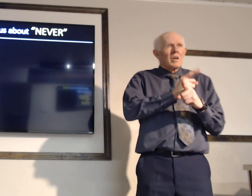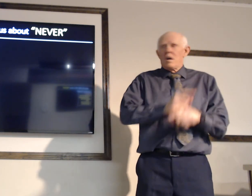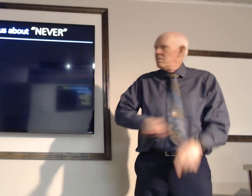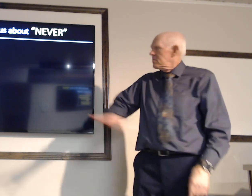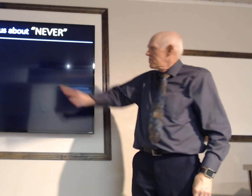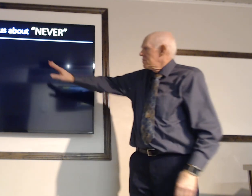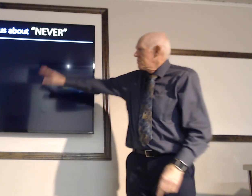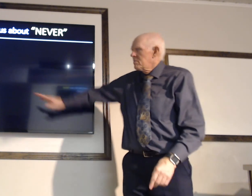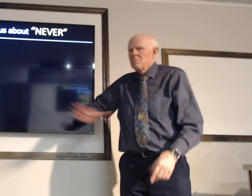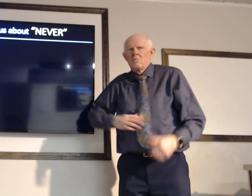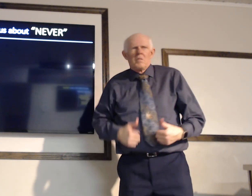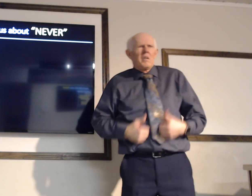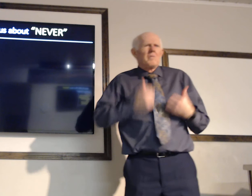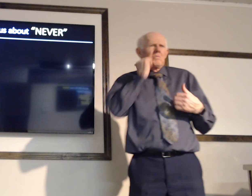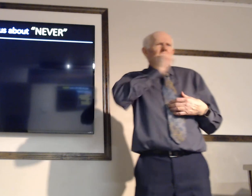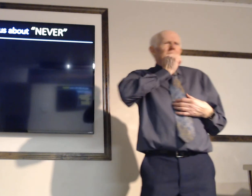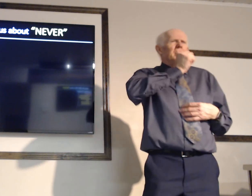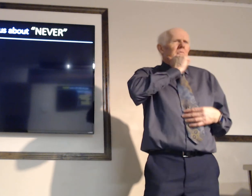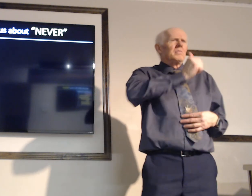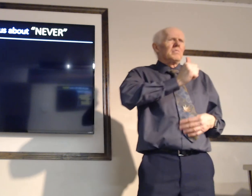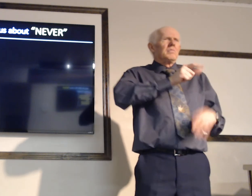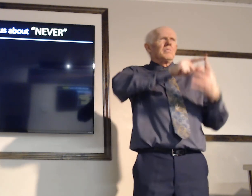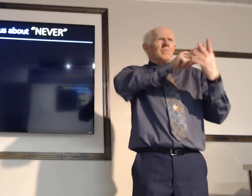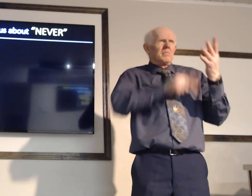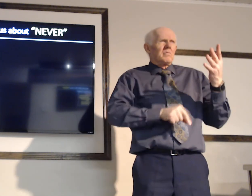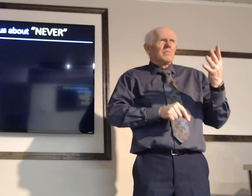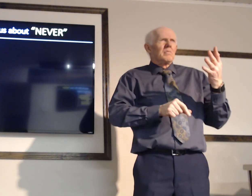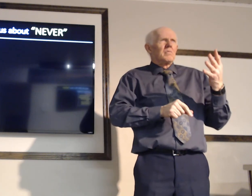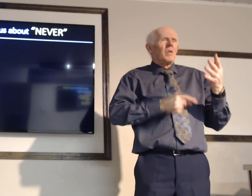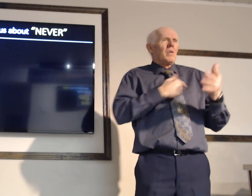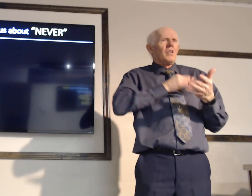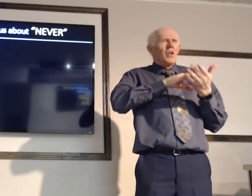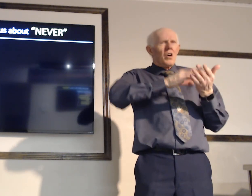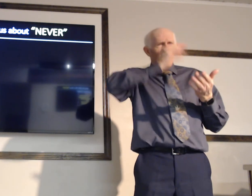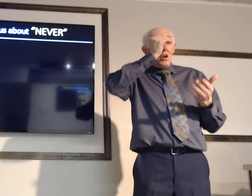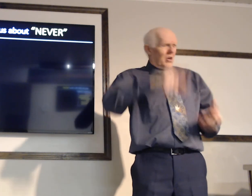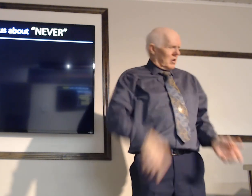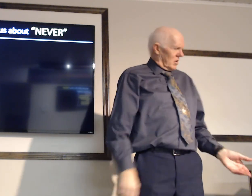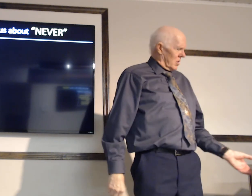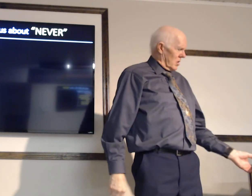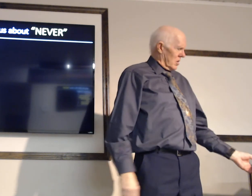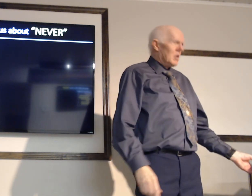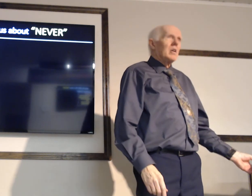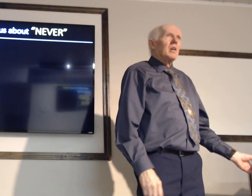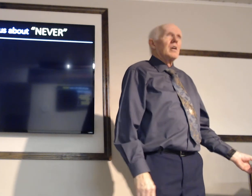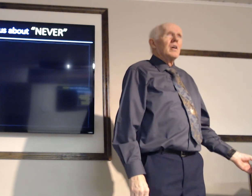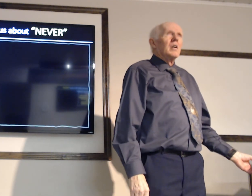And be righteous. Live every day these things and learn.